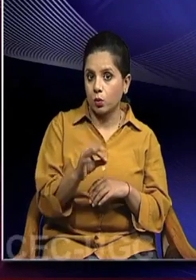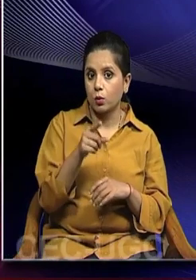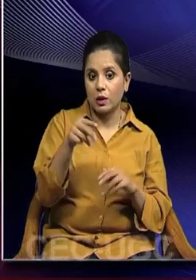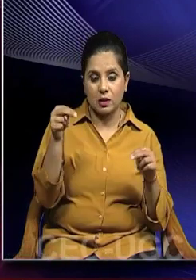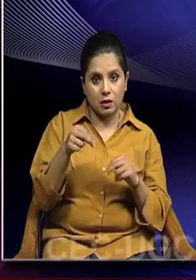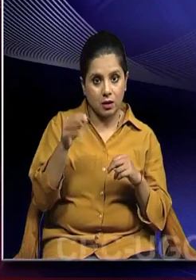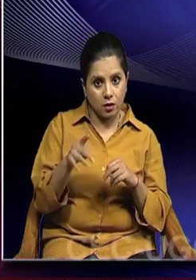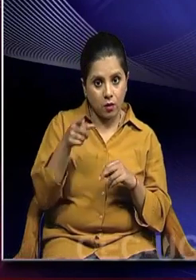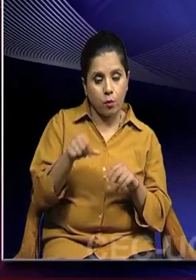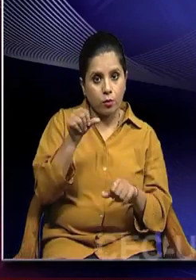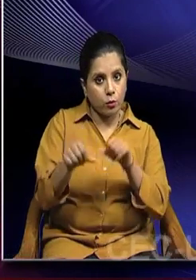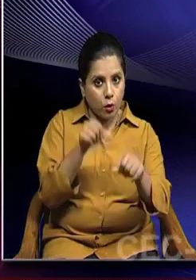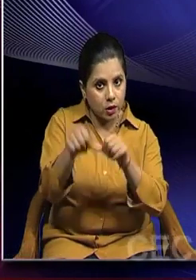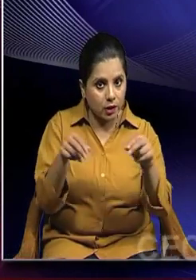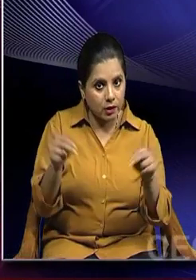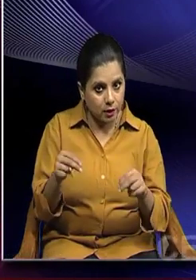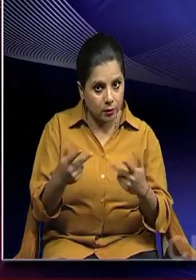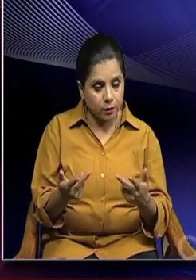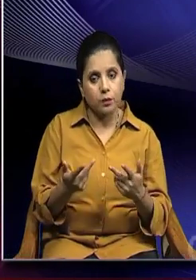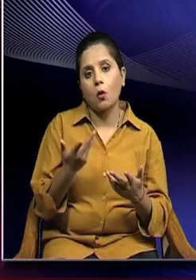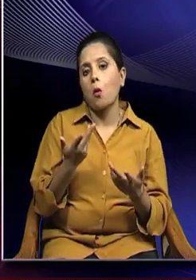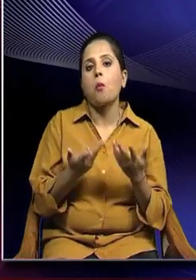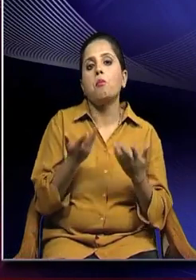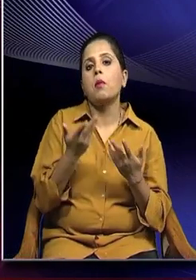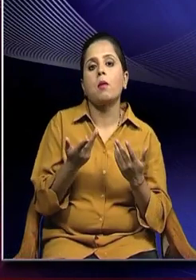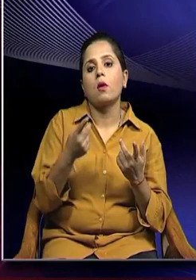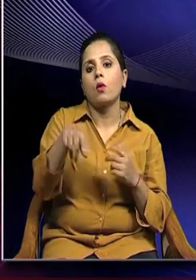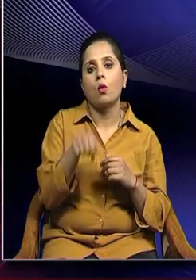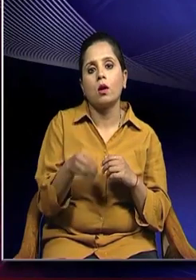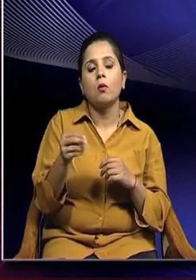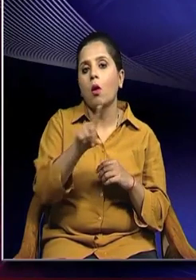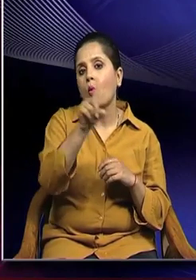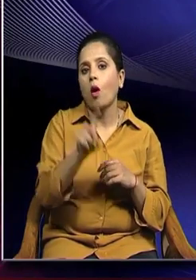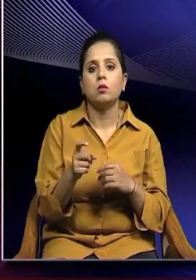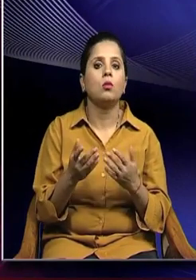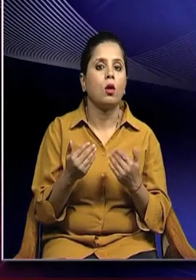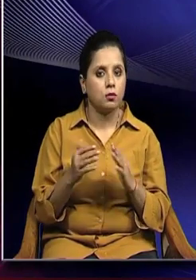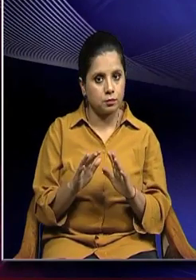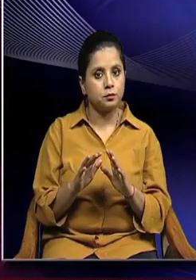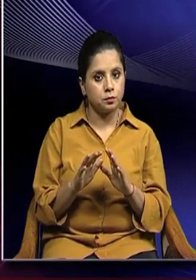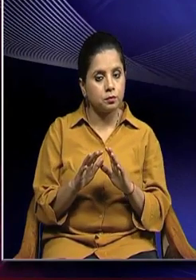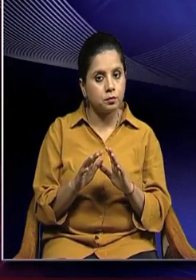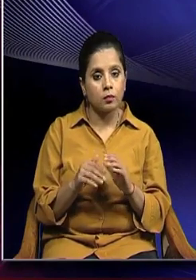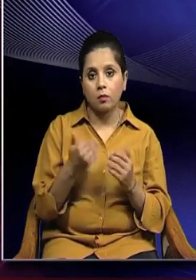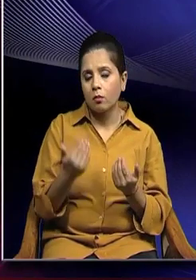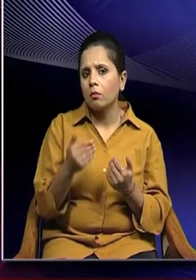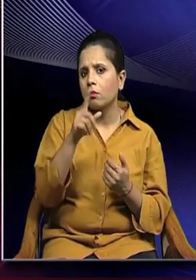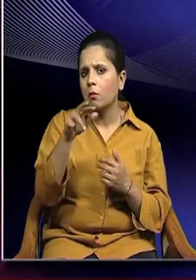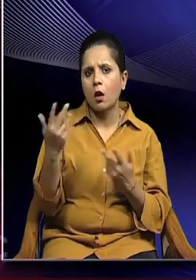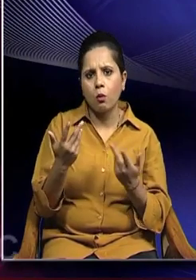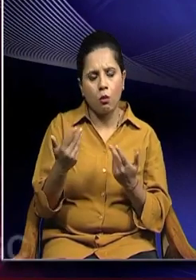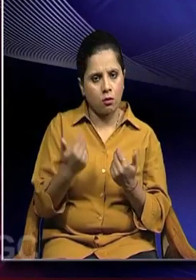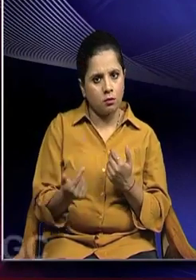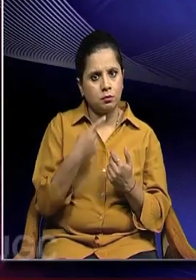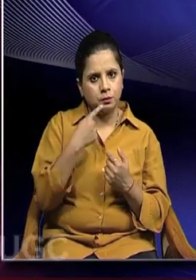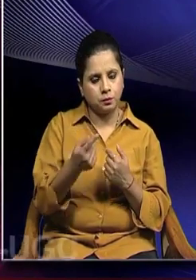required in that process, otherwise your existence is questionable. So, it means when we talk